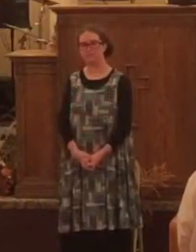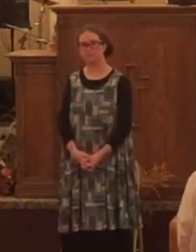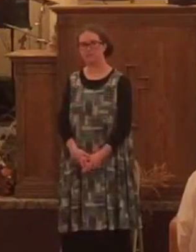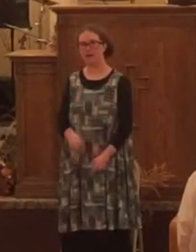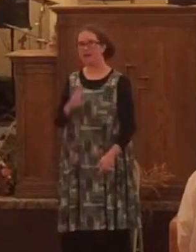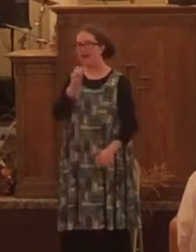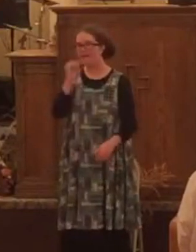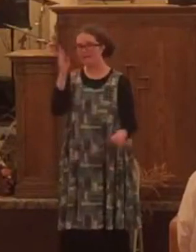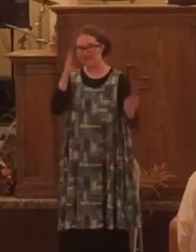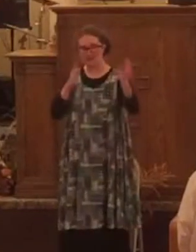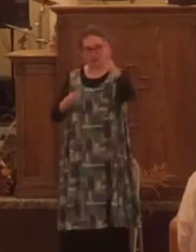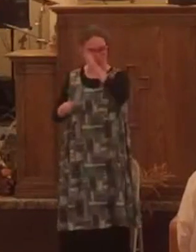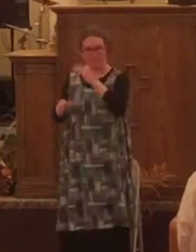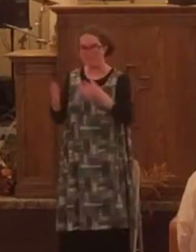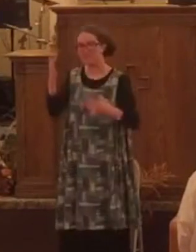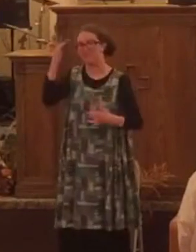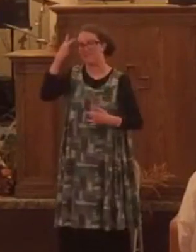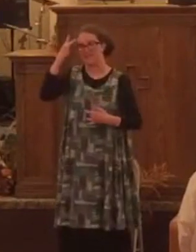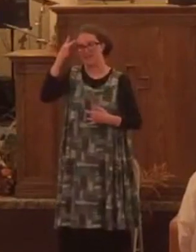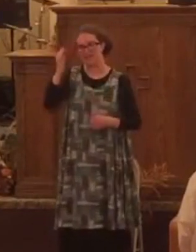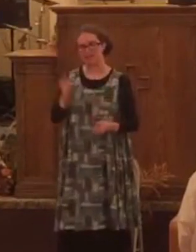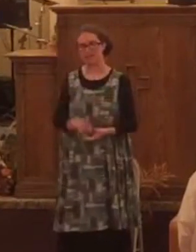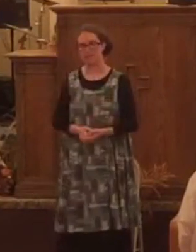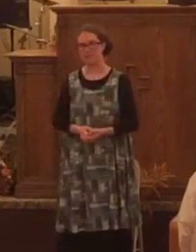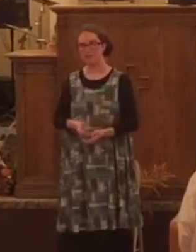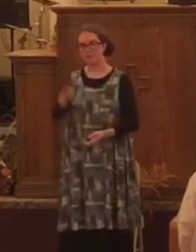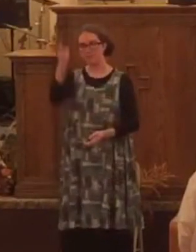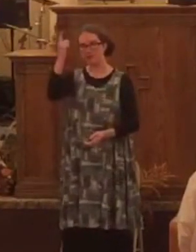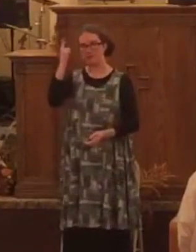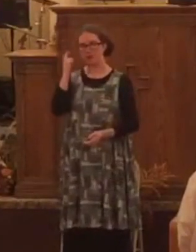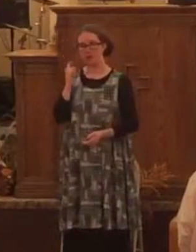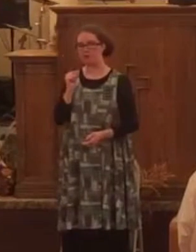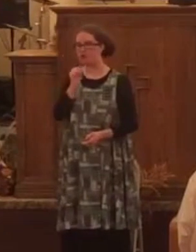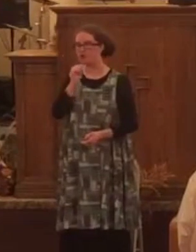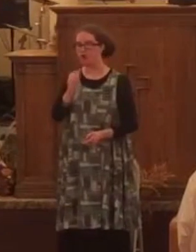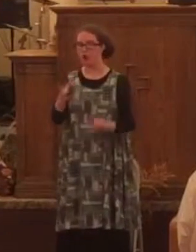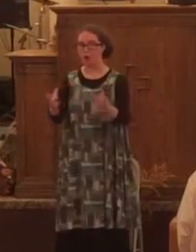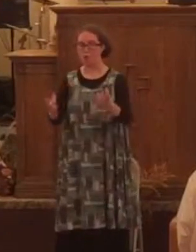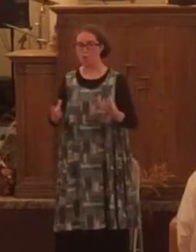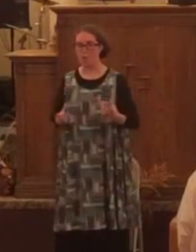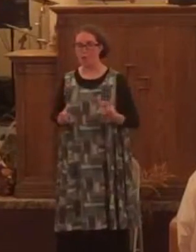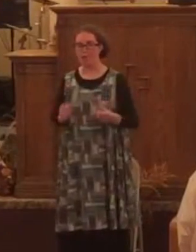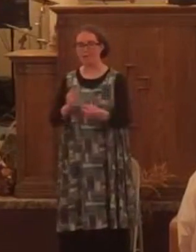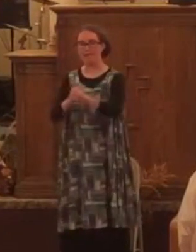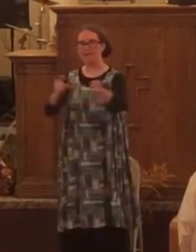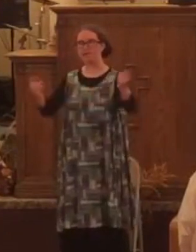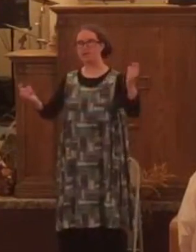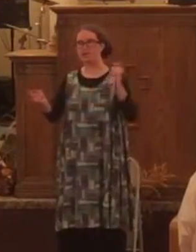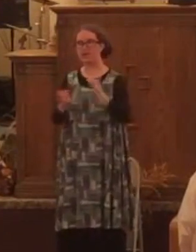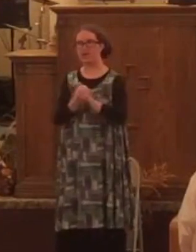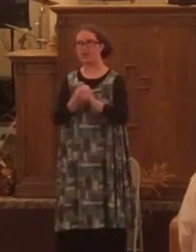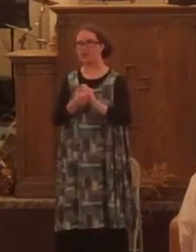cannot worry myself sick because they're not willing, amen, to change.